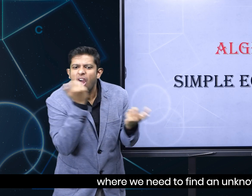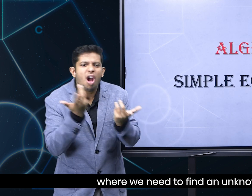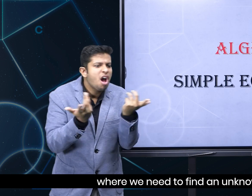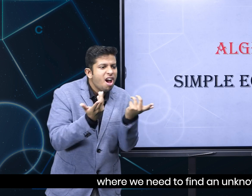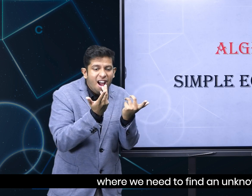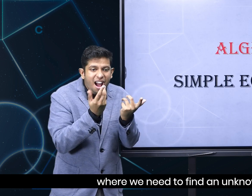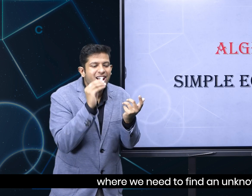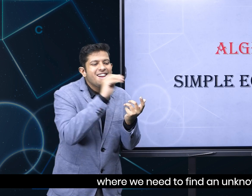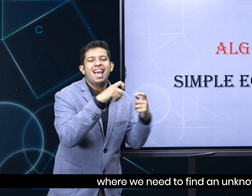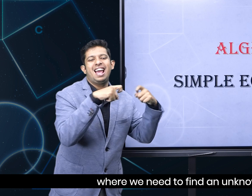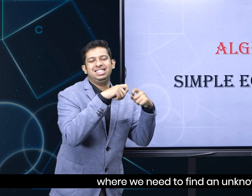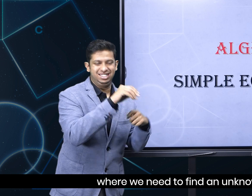value.